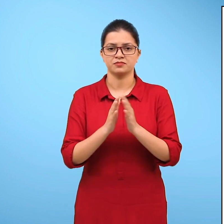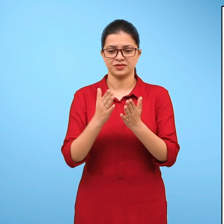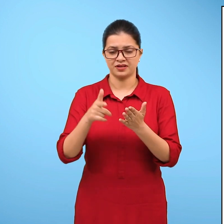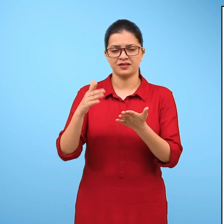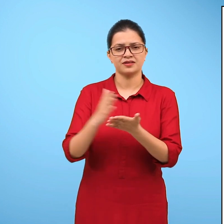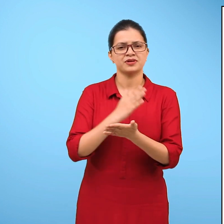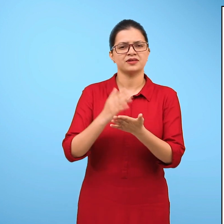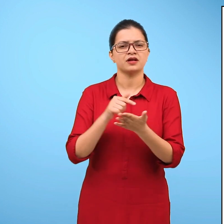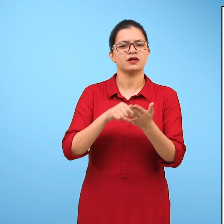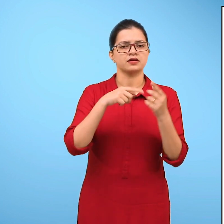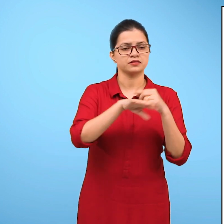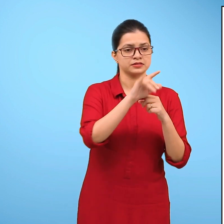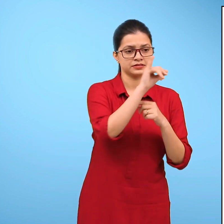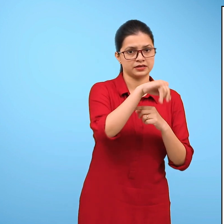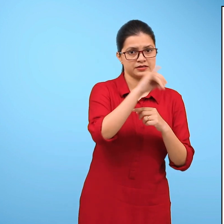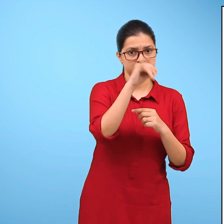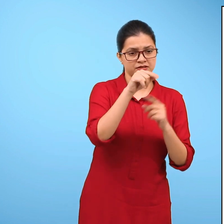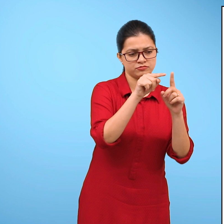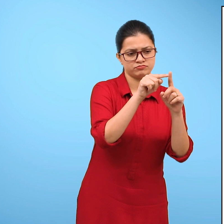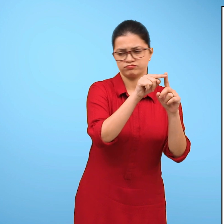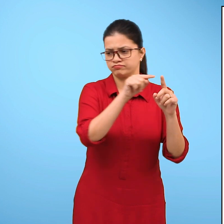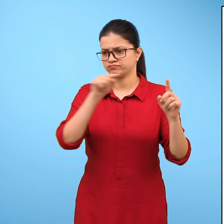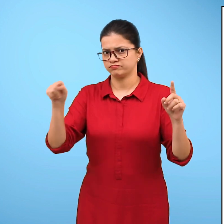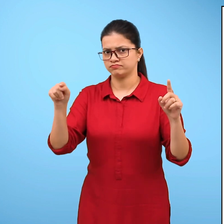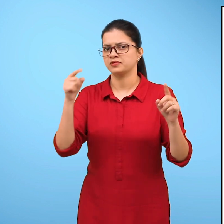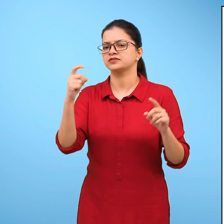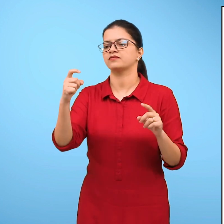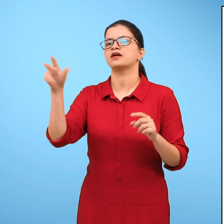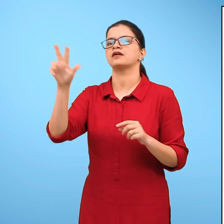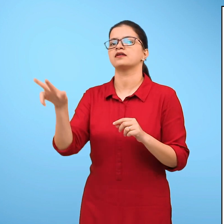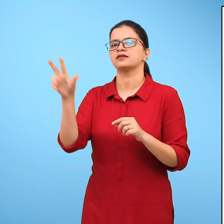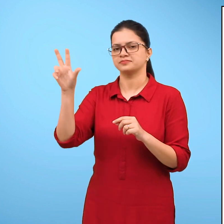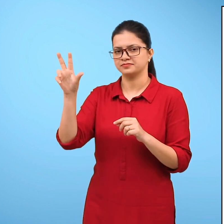From page 66 to 78.